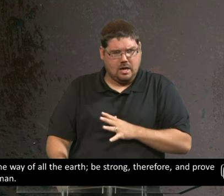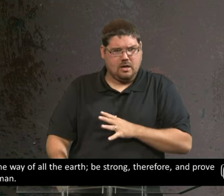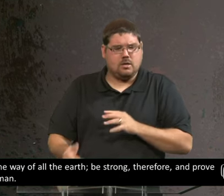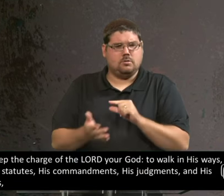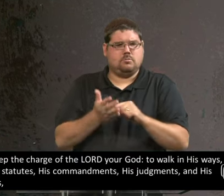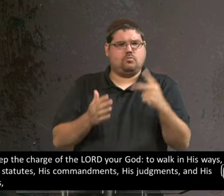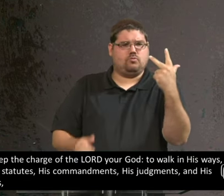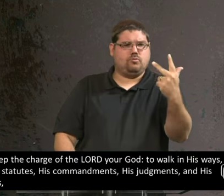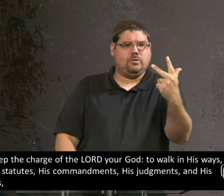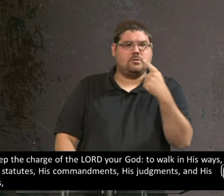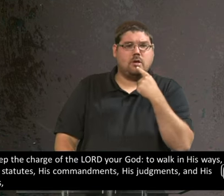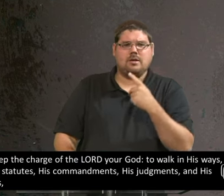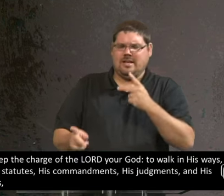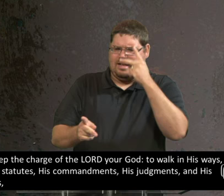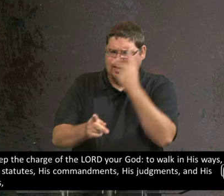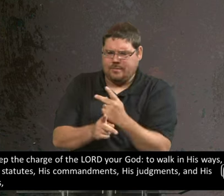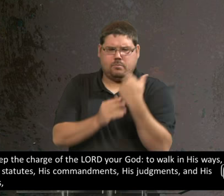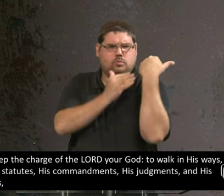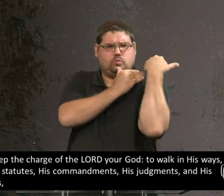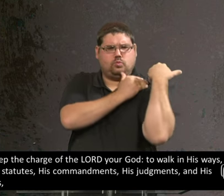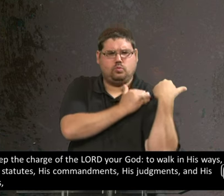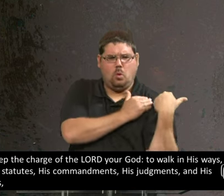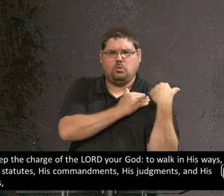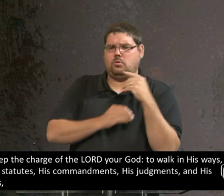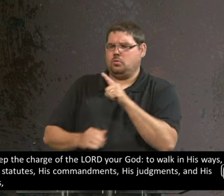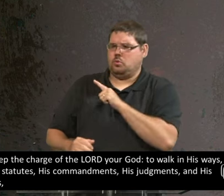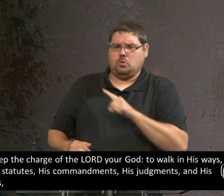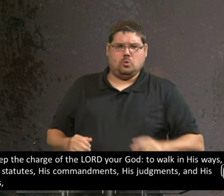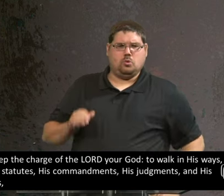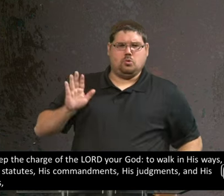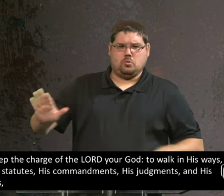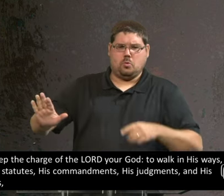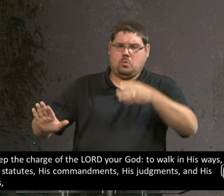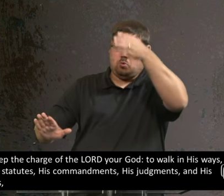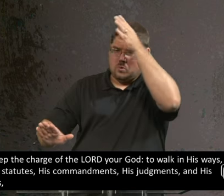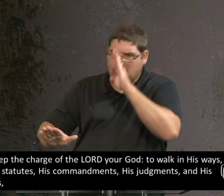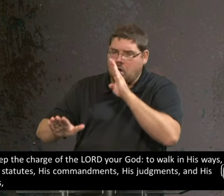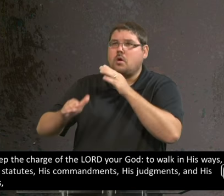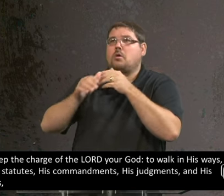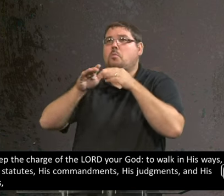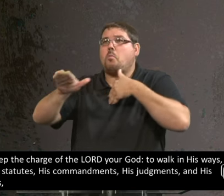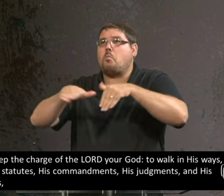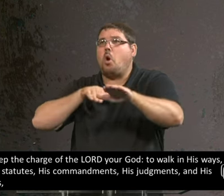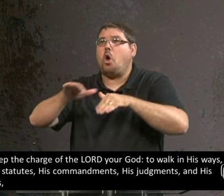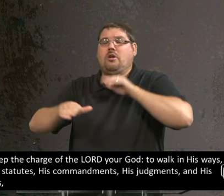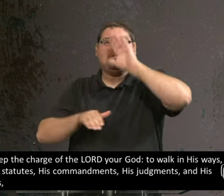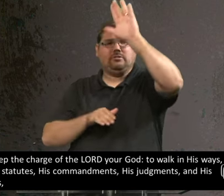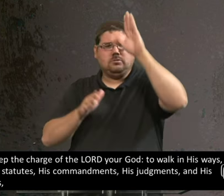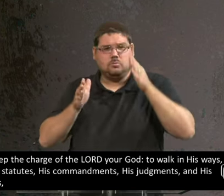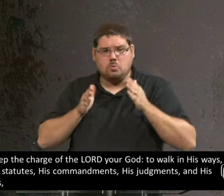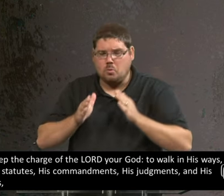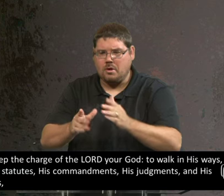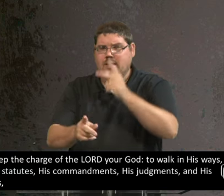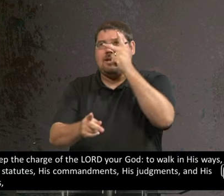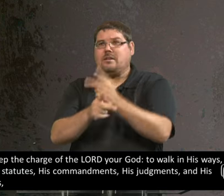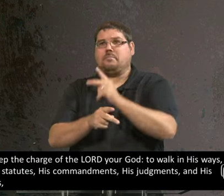yourself a man. And keep the charge of the Lord your God, to walk in his